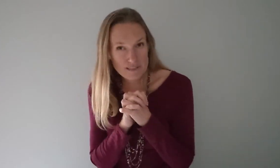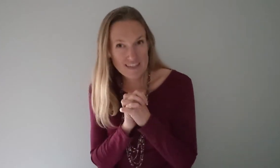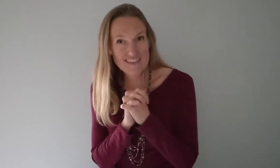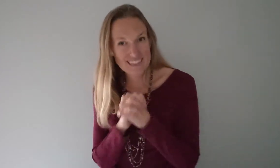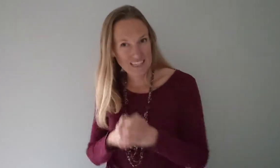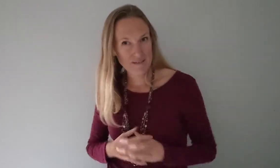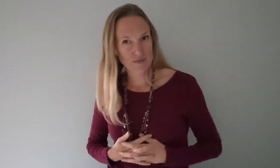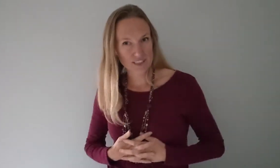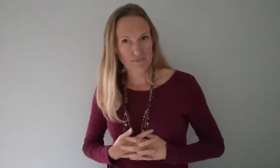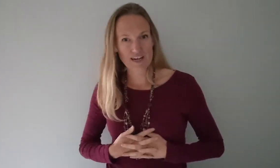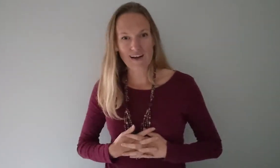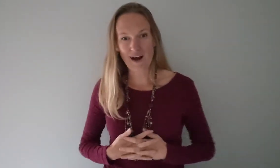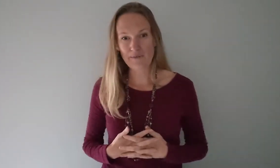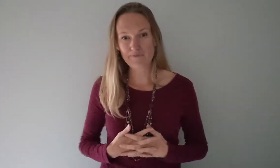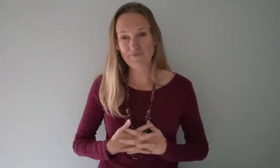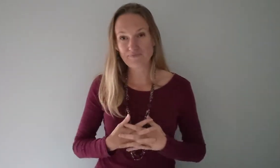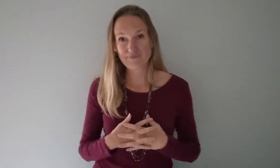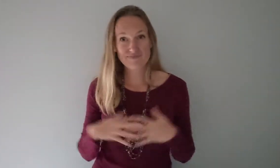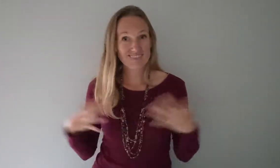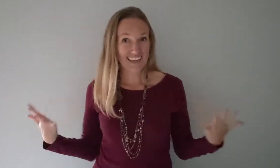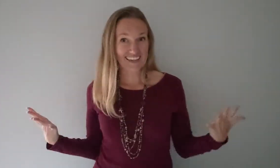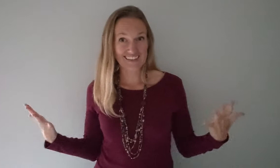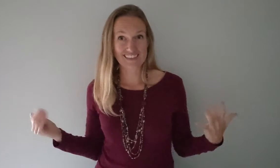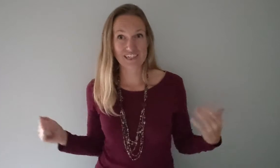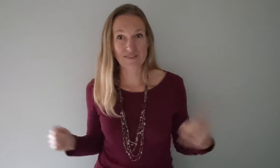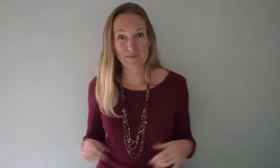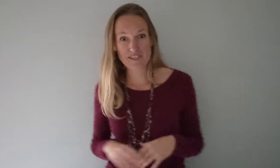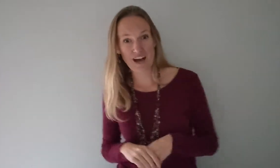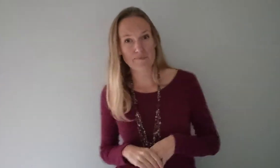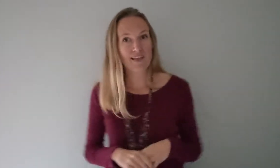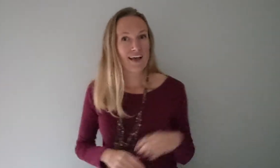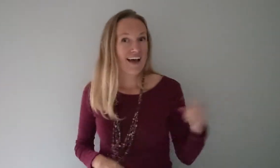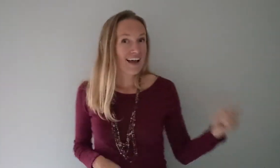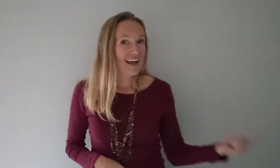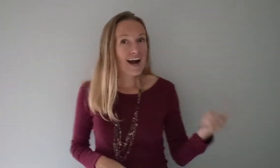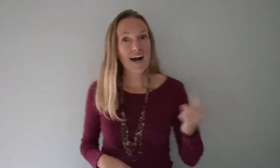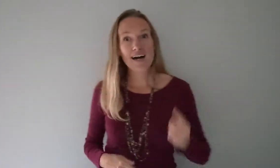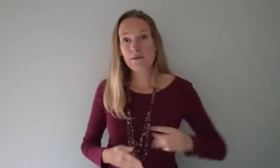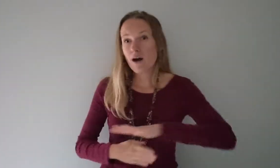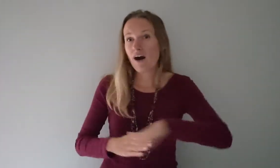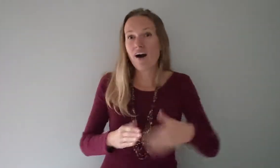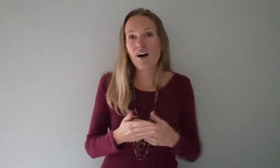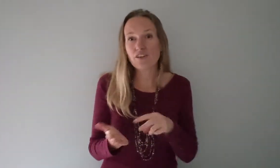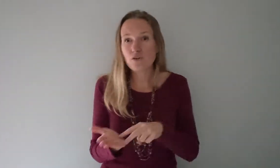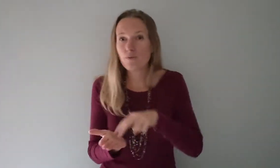website signlanguageworship.com. Okay, let's start from the top. Come, all you